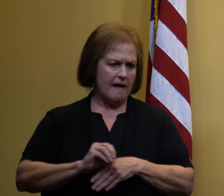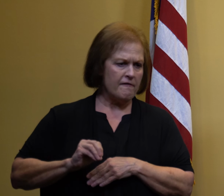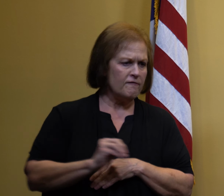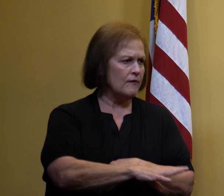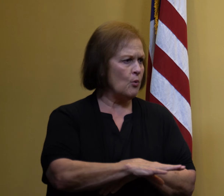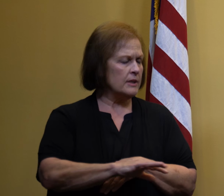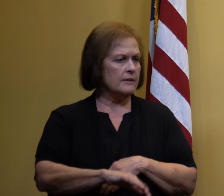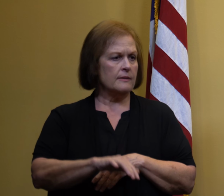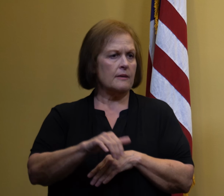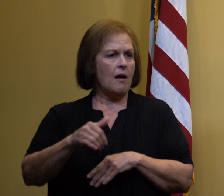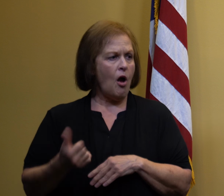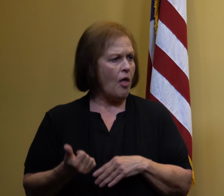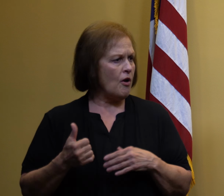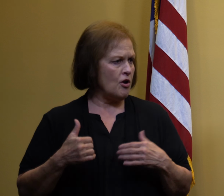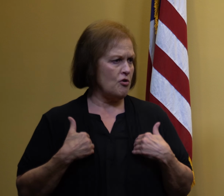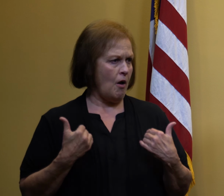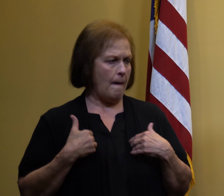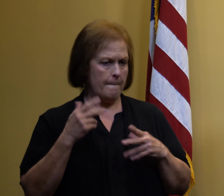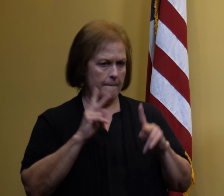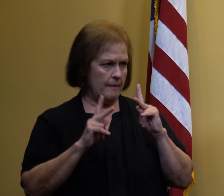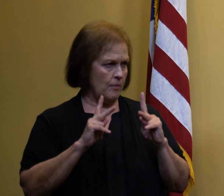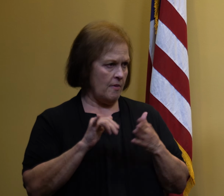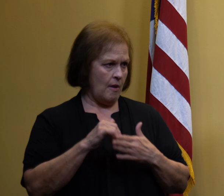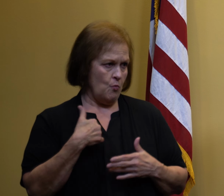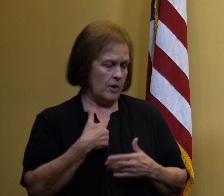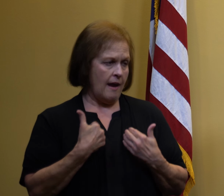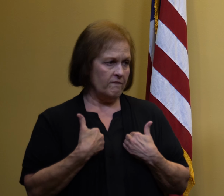other young people that we have